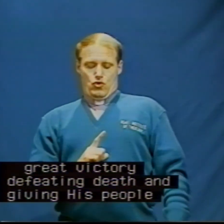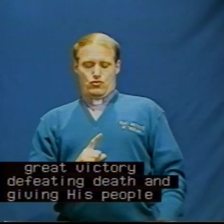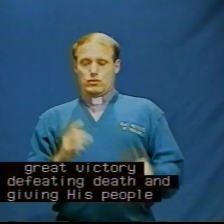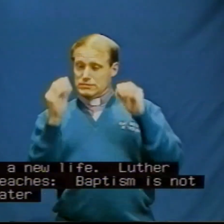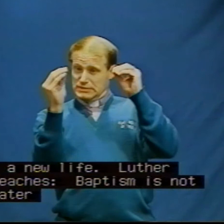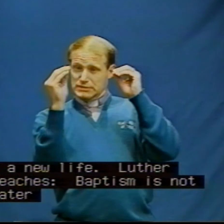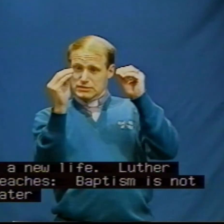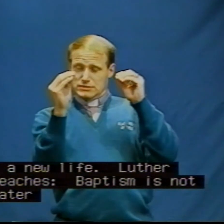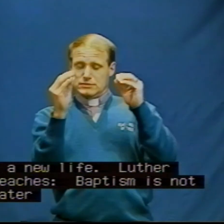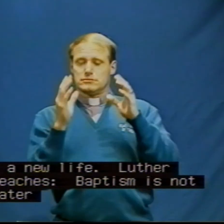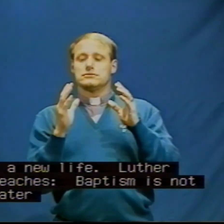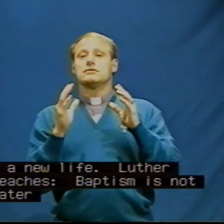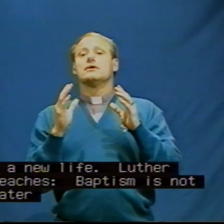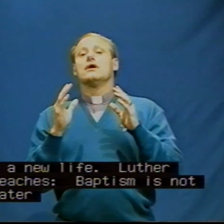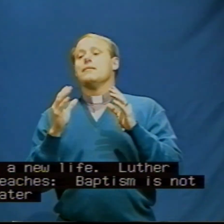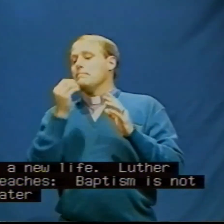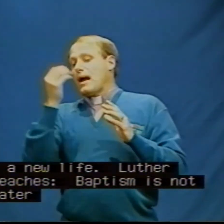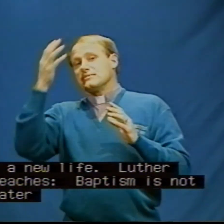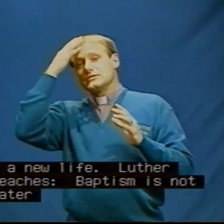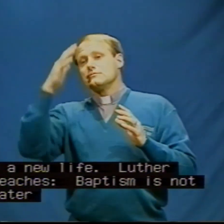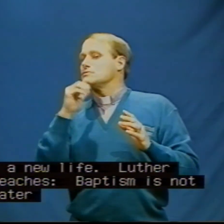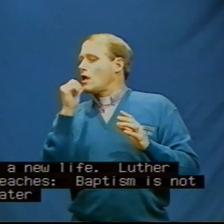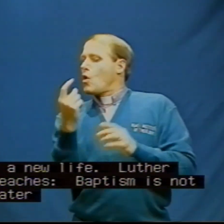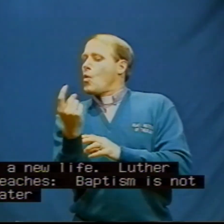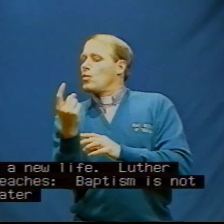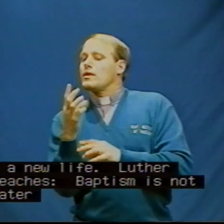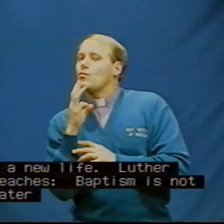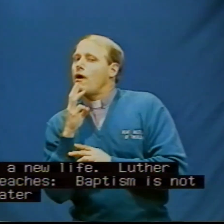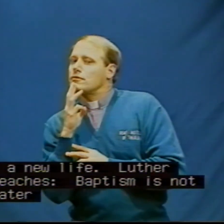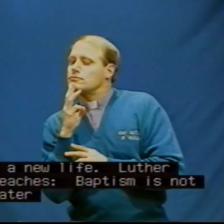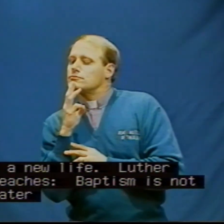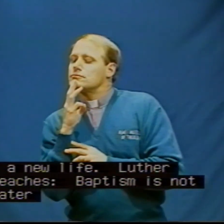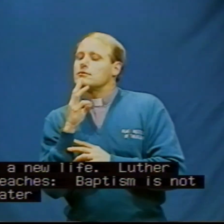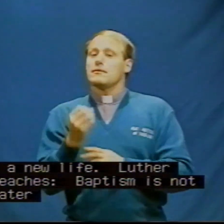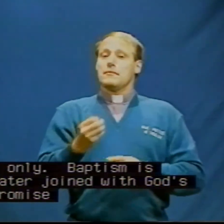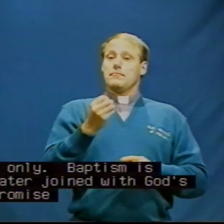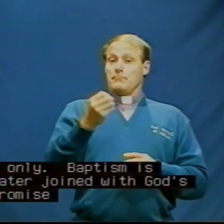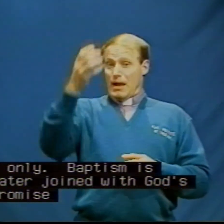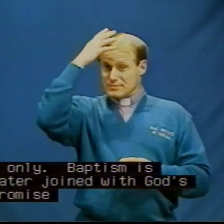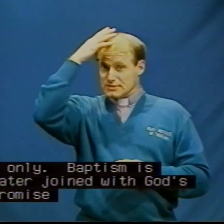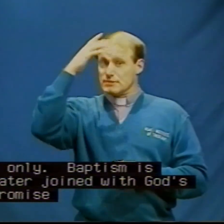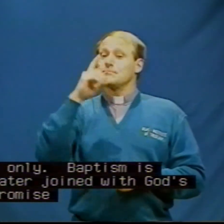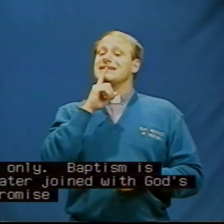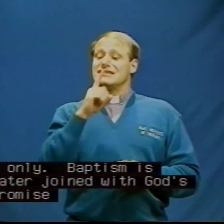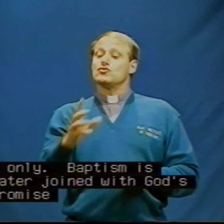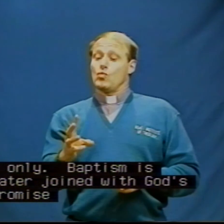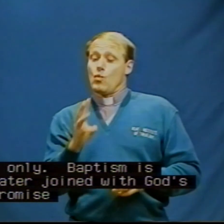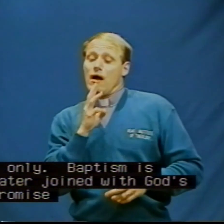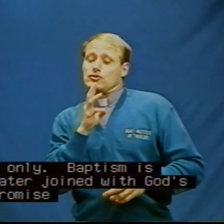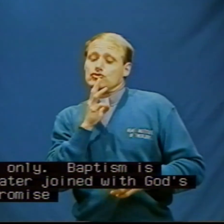a new life. Luther teaches baptism is not water only. Baptism is water